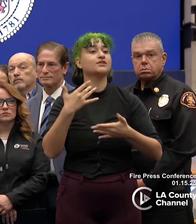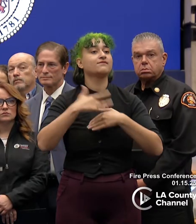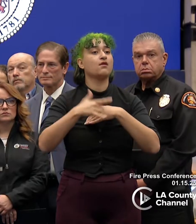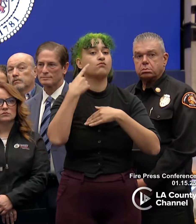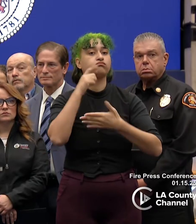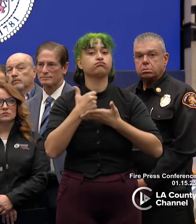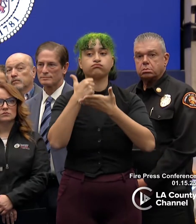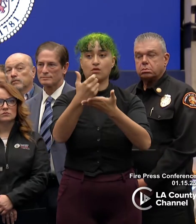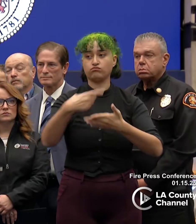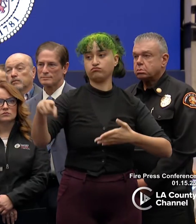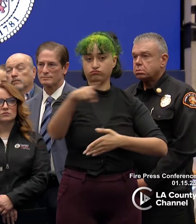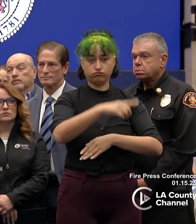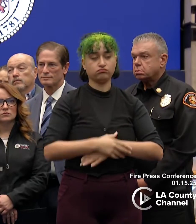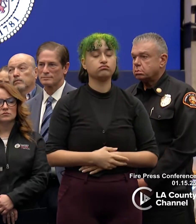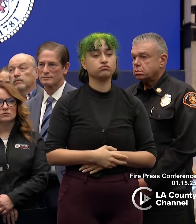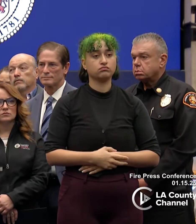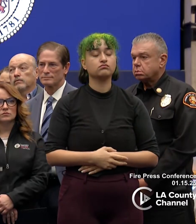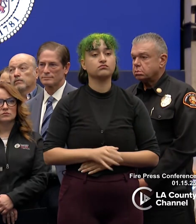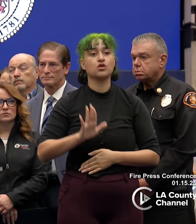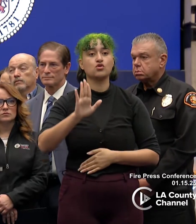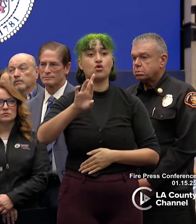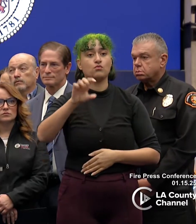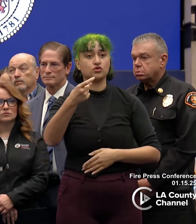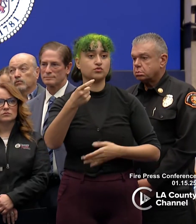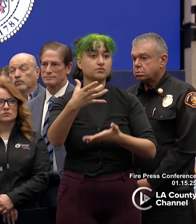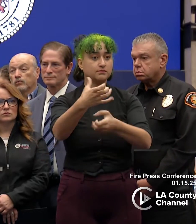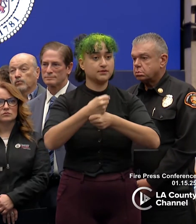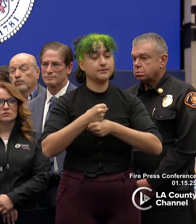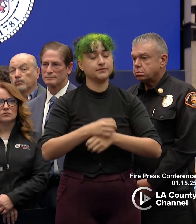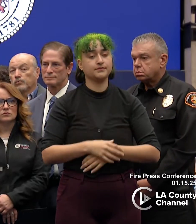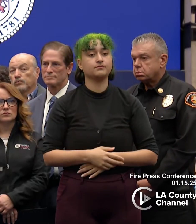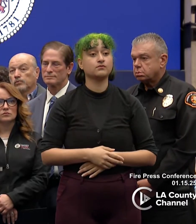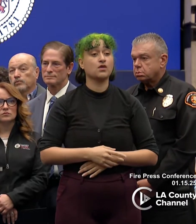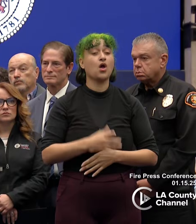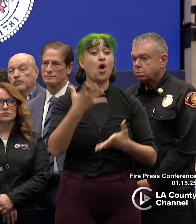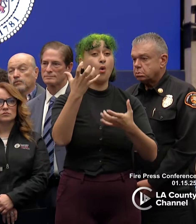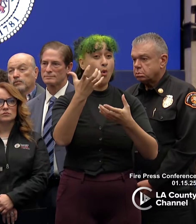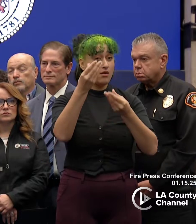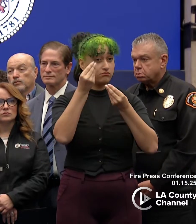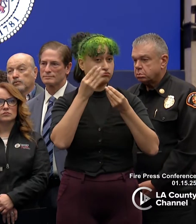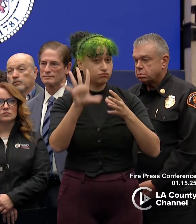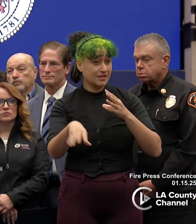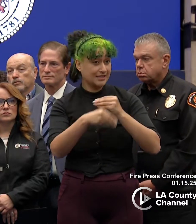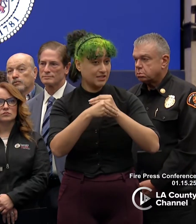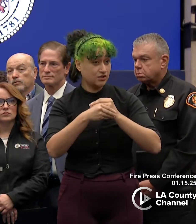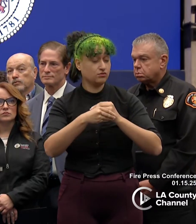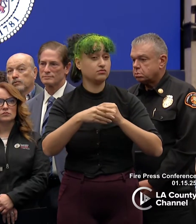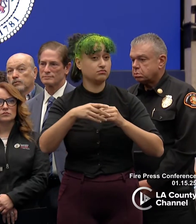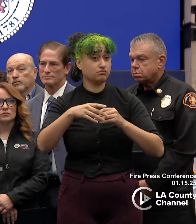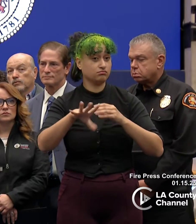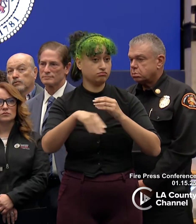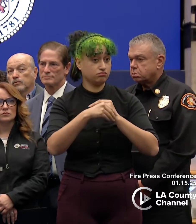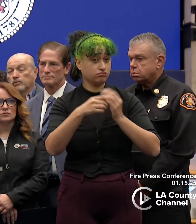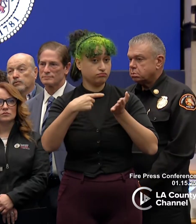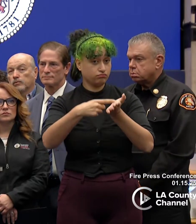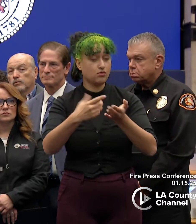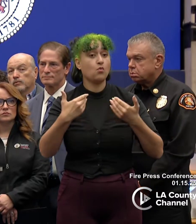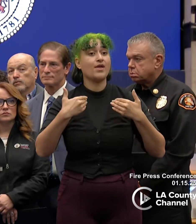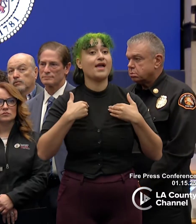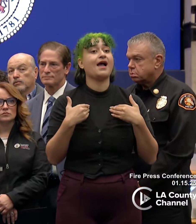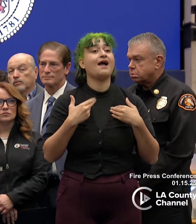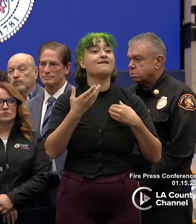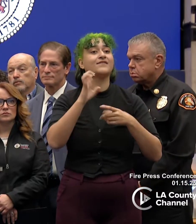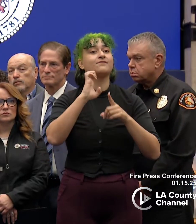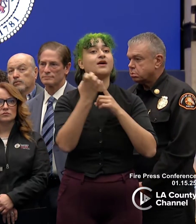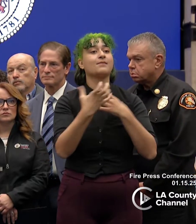help in your obtaining prescriptions. Want to make one additional note that we do have environmental health